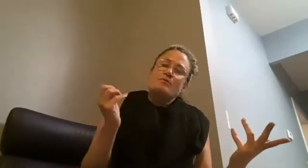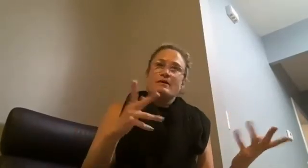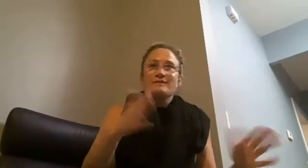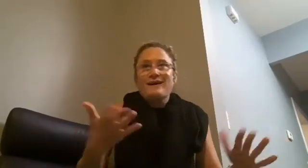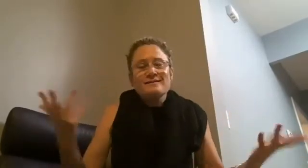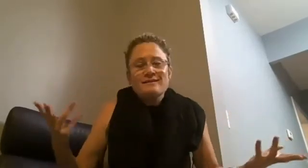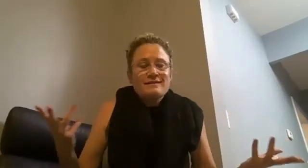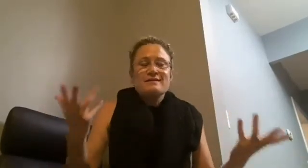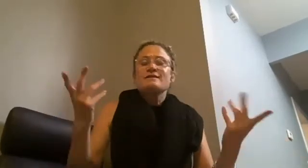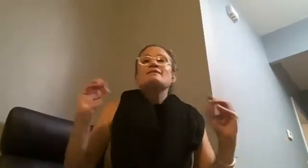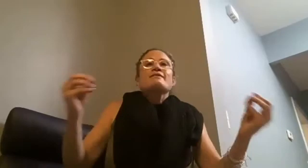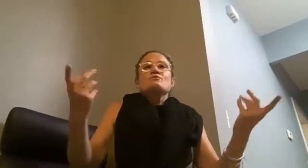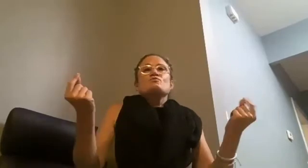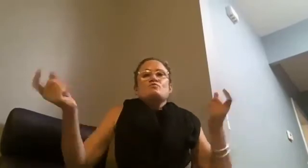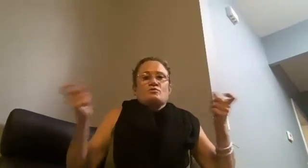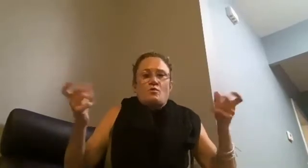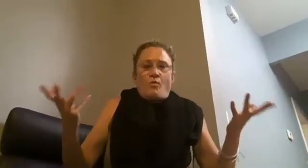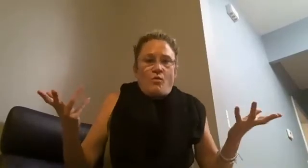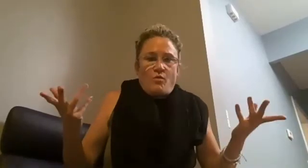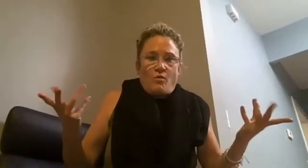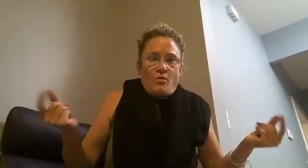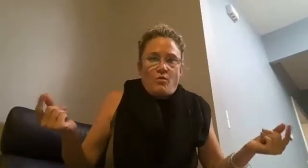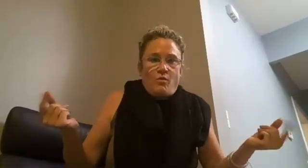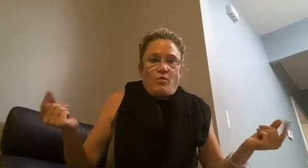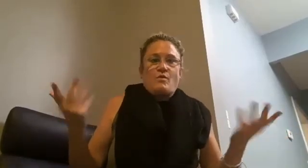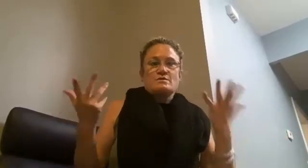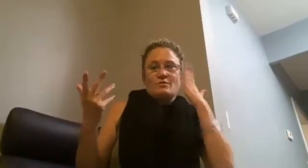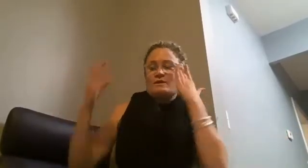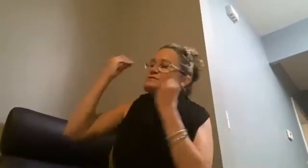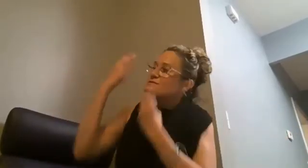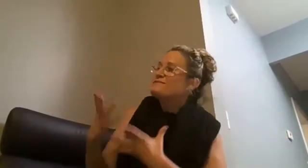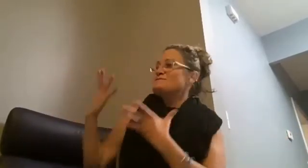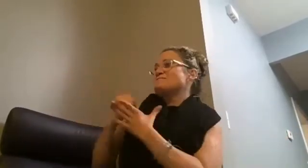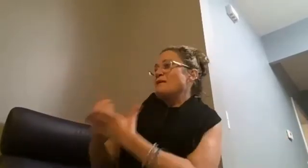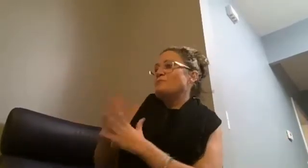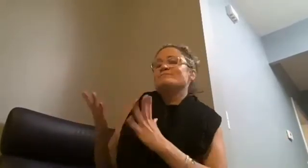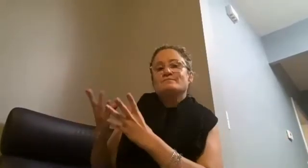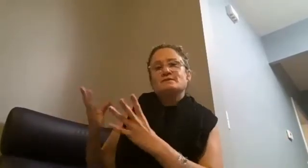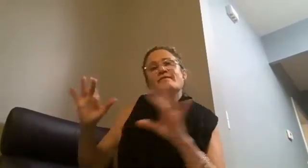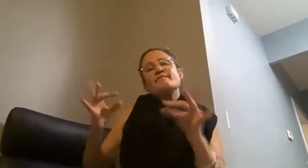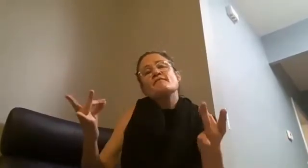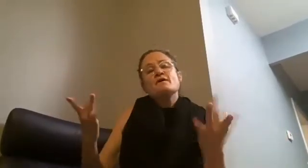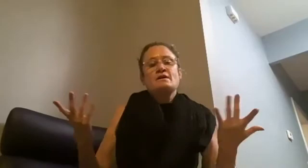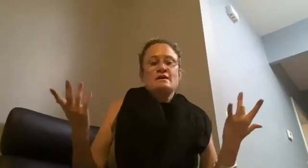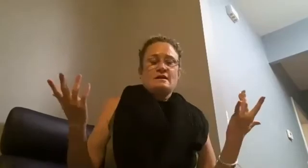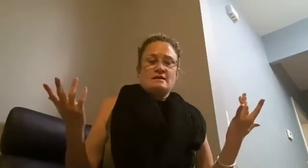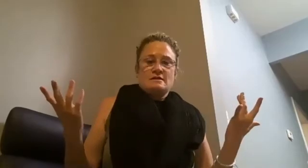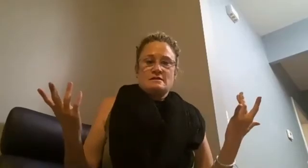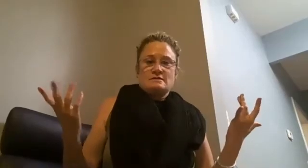you can do. And I thought at the very least I could offer this woman some peace if that is what happens. And at that meeting, this guy came up to me and he's